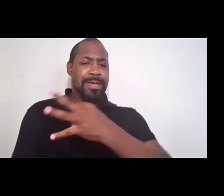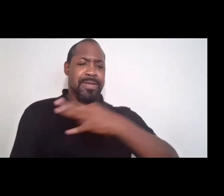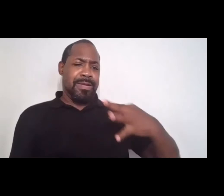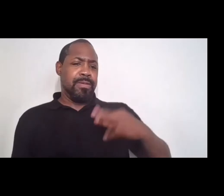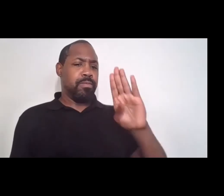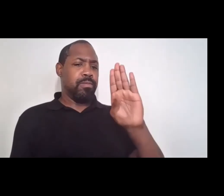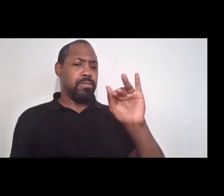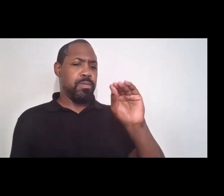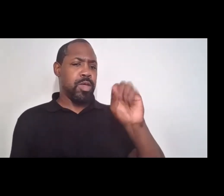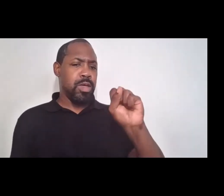decided that our staff,